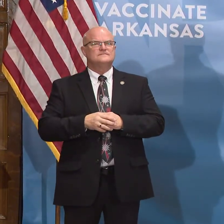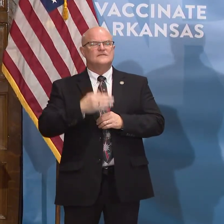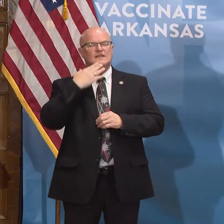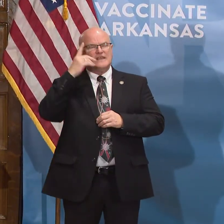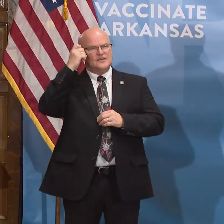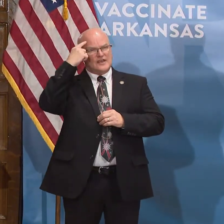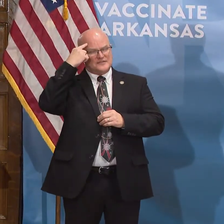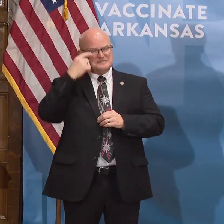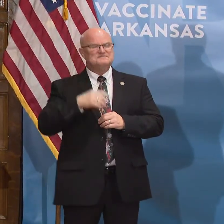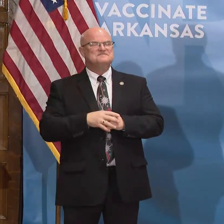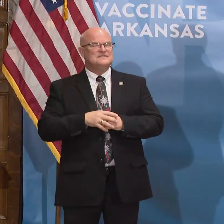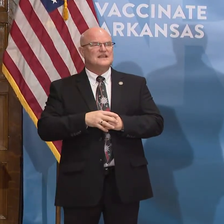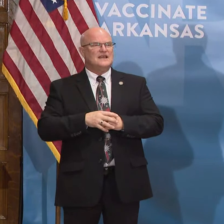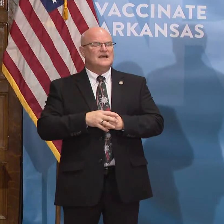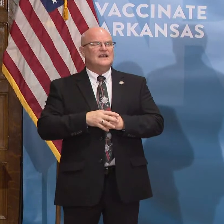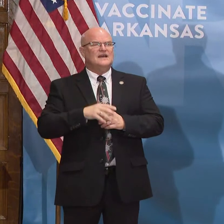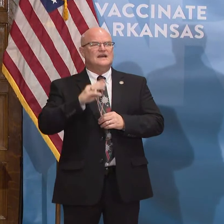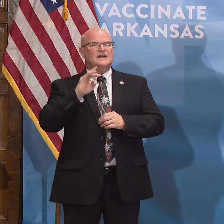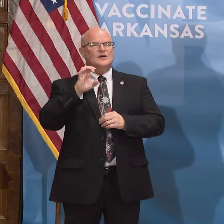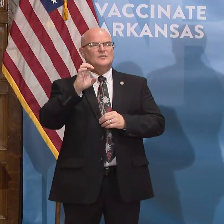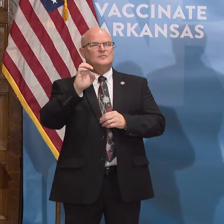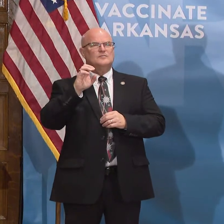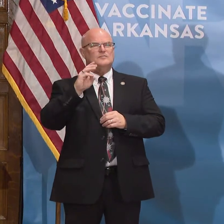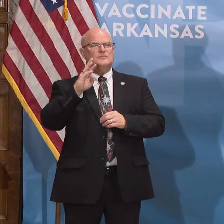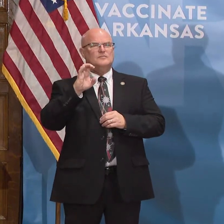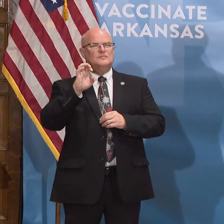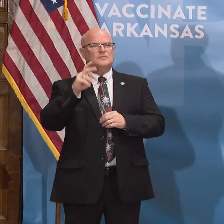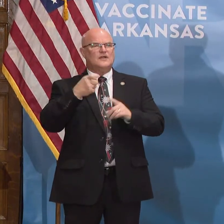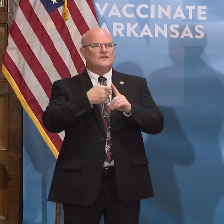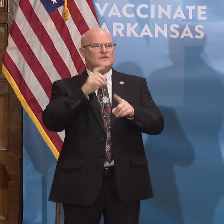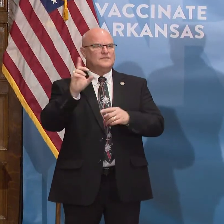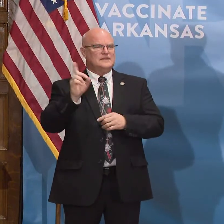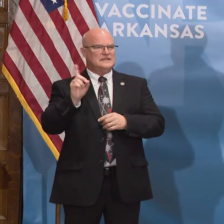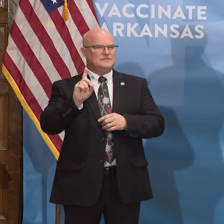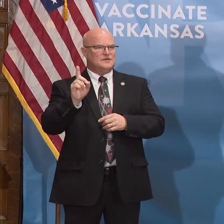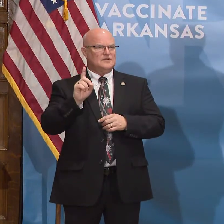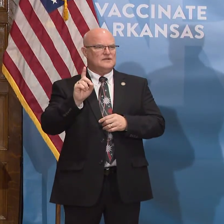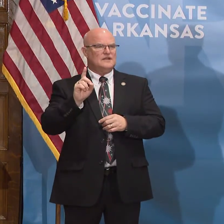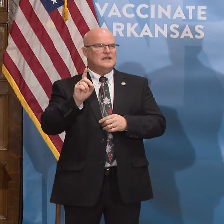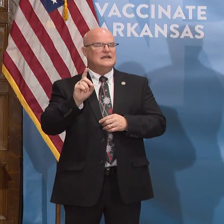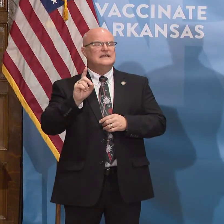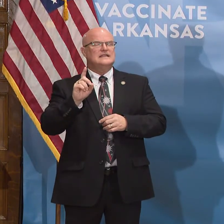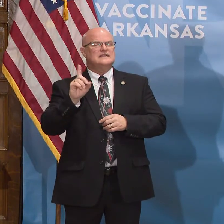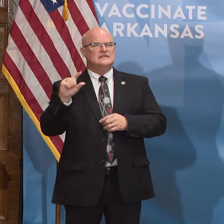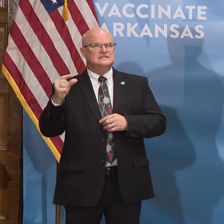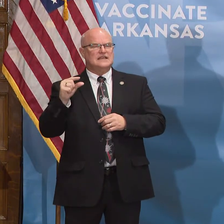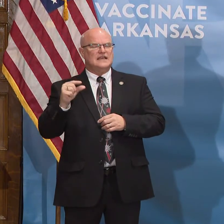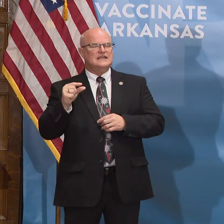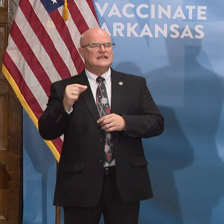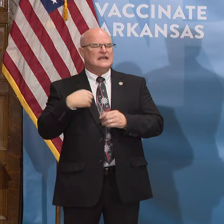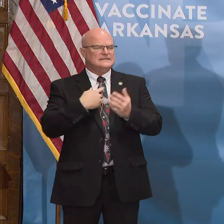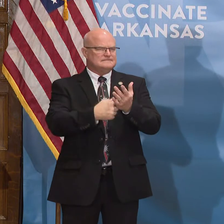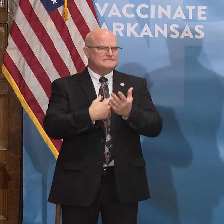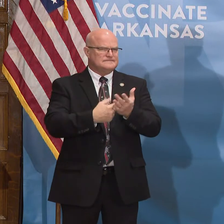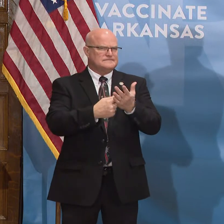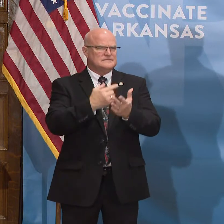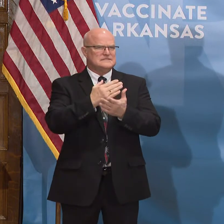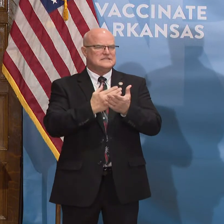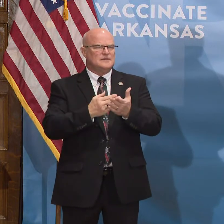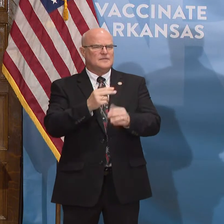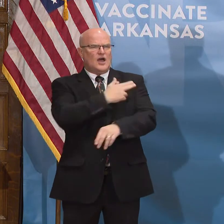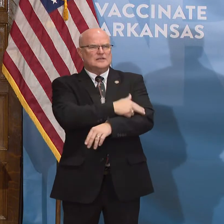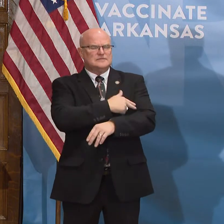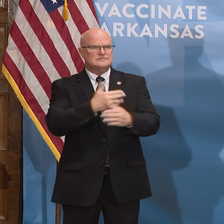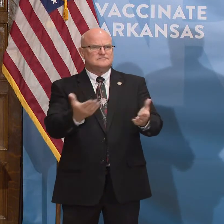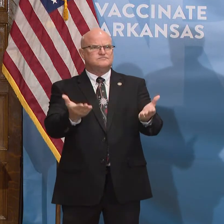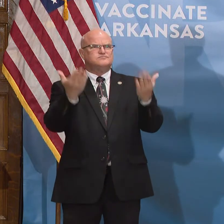you, Governor. Ryan Tarnelli here with the Democrat Gazette. This summer, the state ran out of ICU beds and the hospital system was overwhelmed